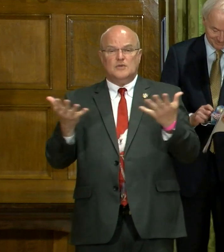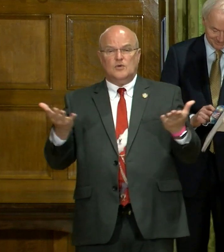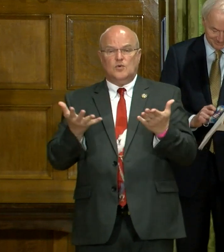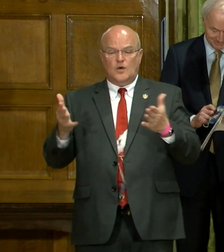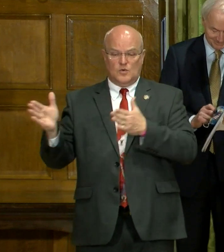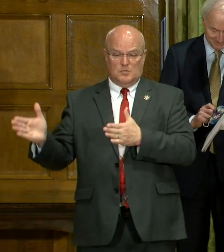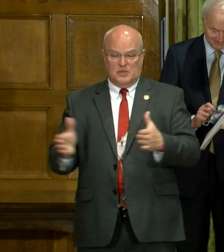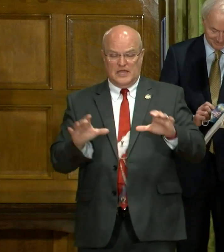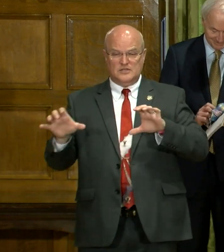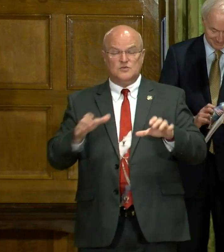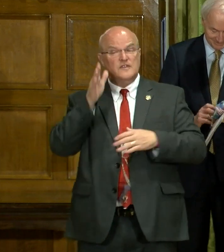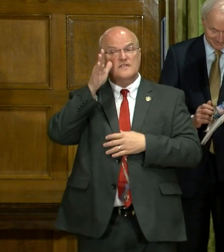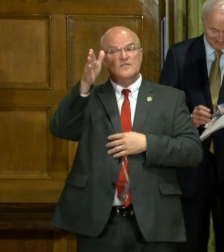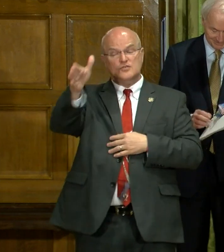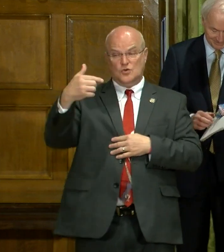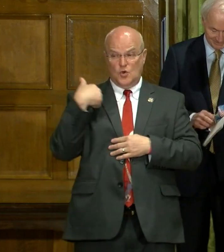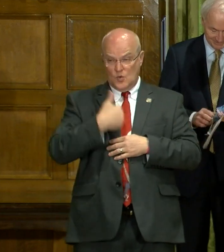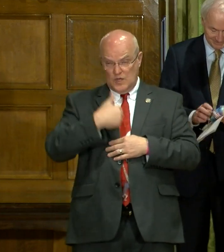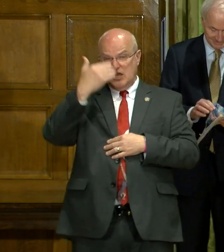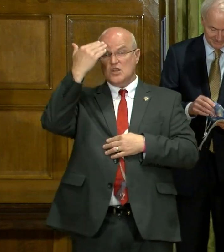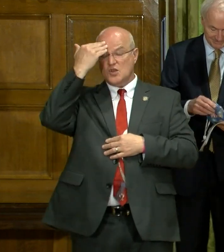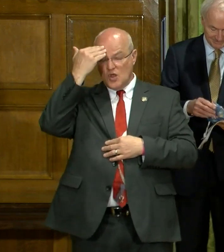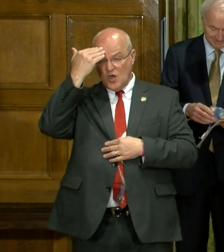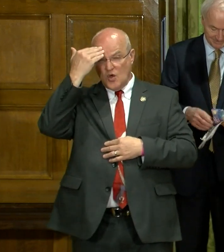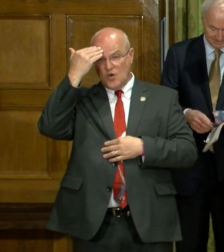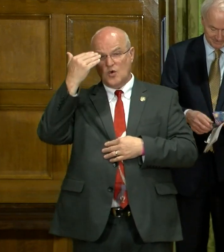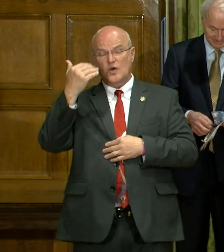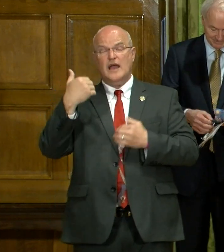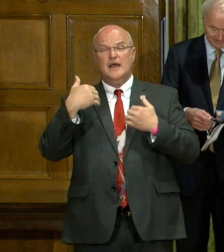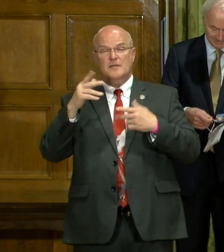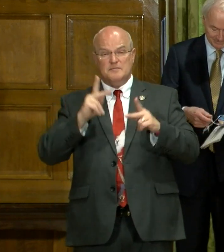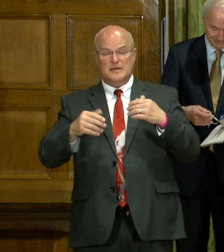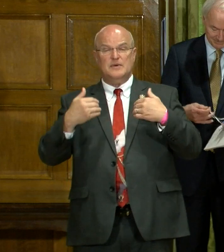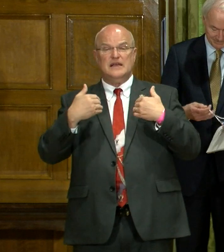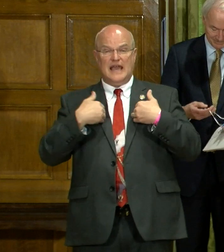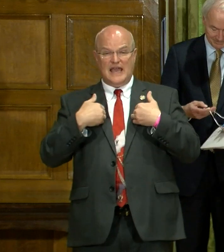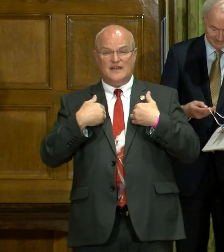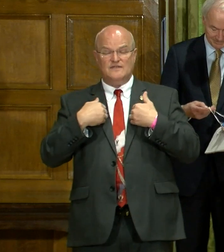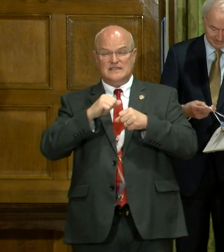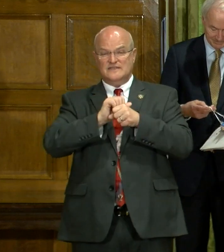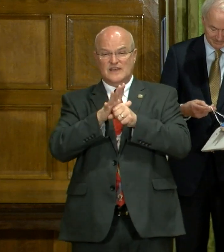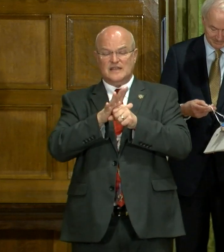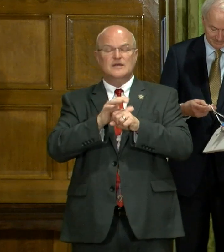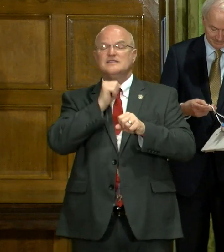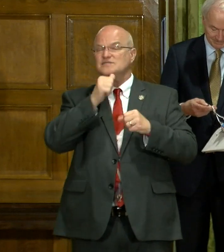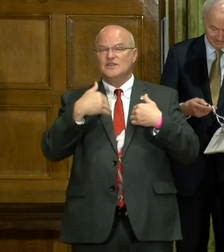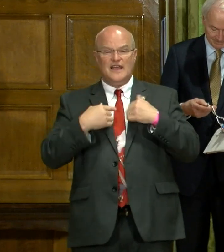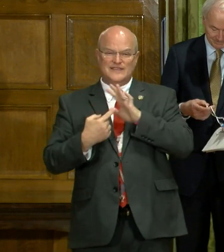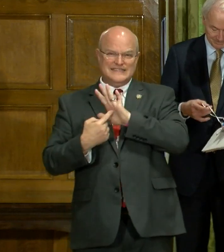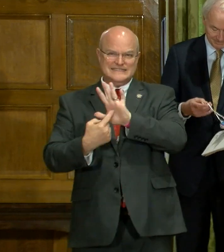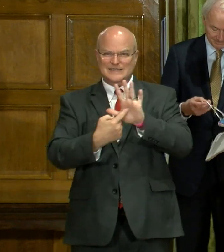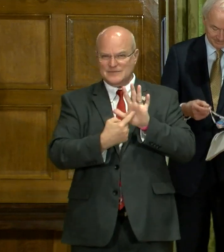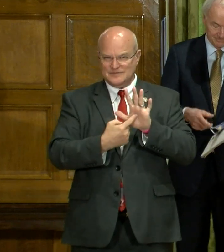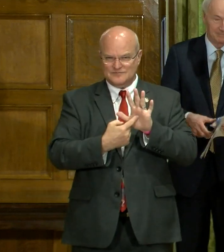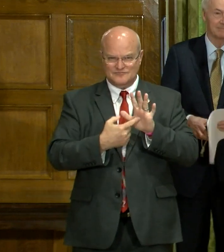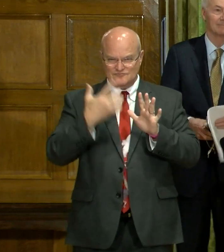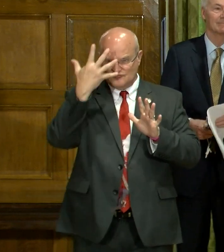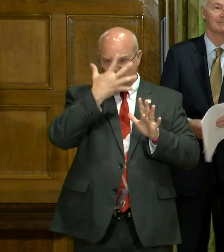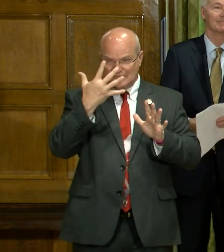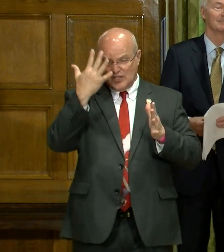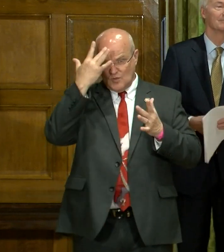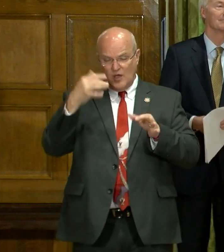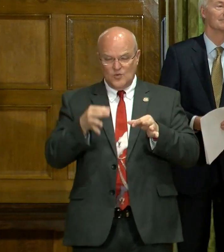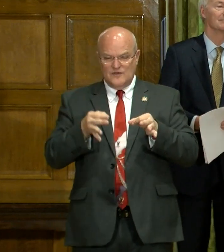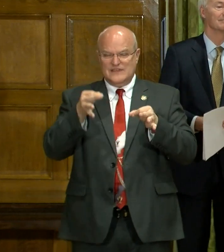are planning on doing in the future. We know that there are asymptomatic cases, people who are infected but don't have symptoms, and that's why